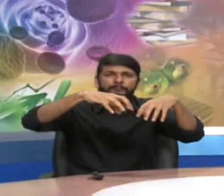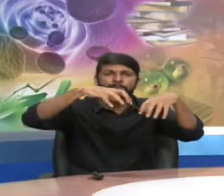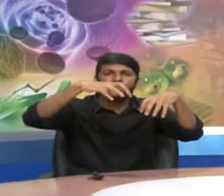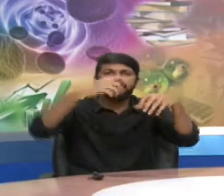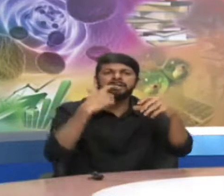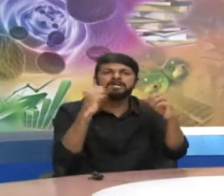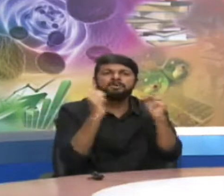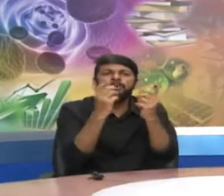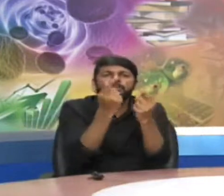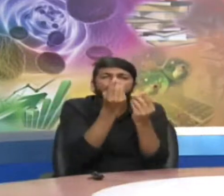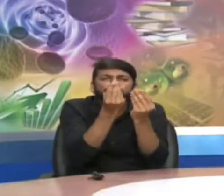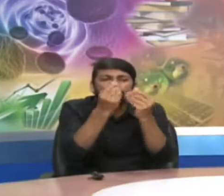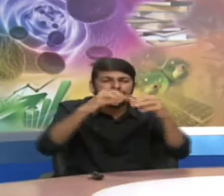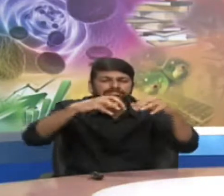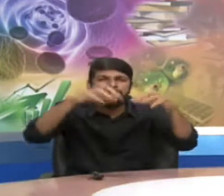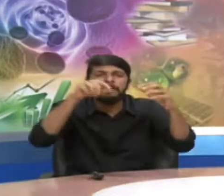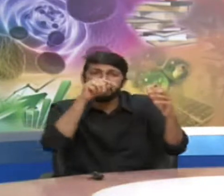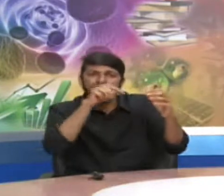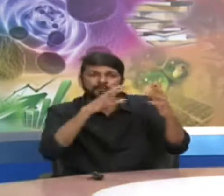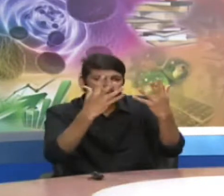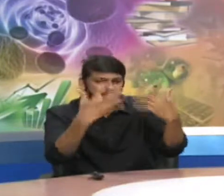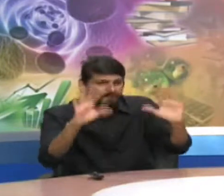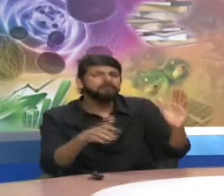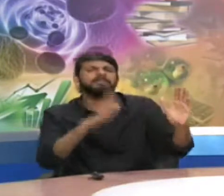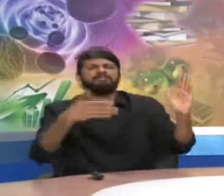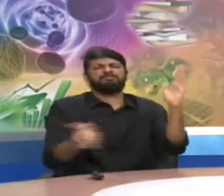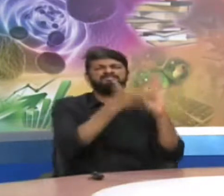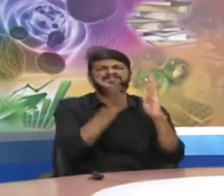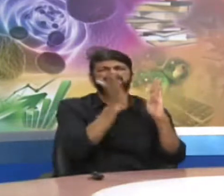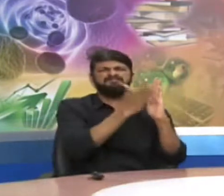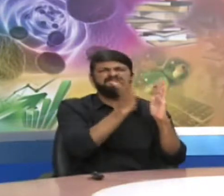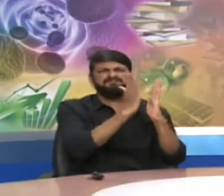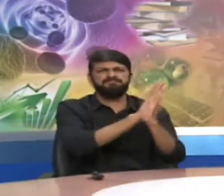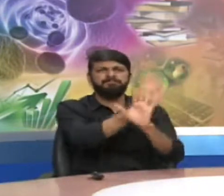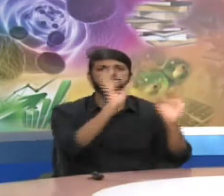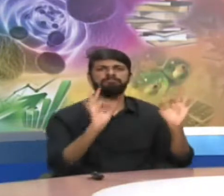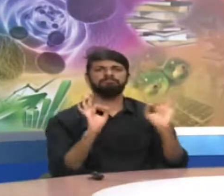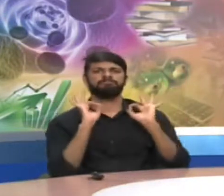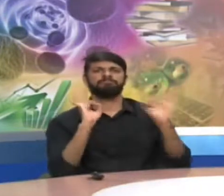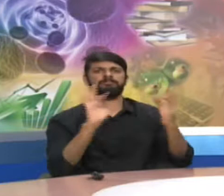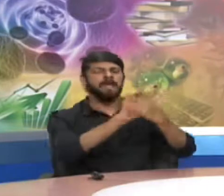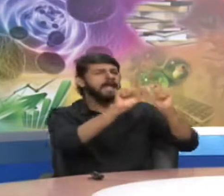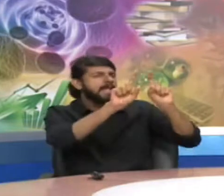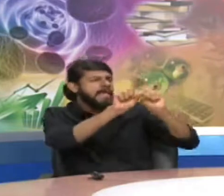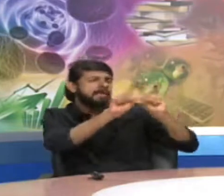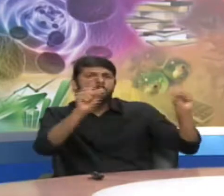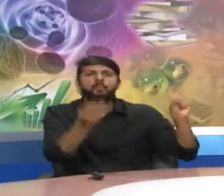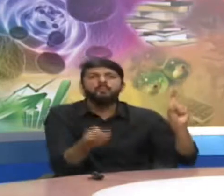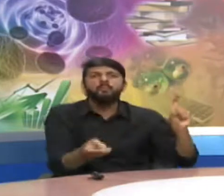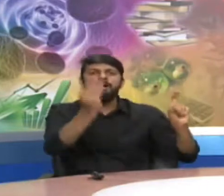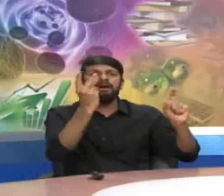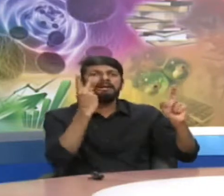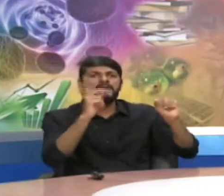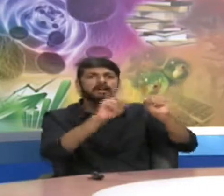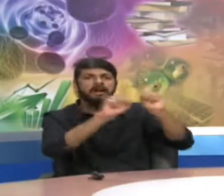Water evaporates, lime sets and turns into a fine layer,